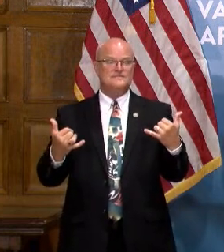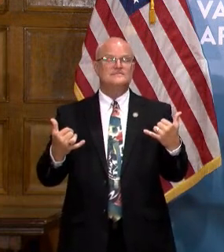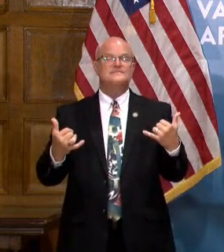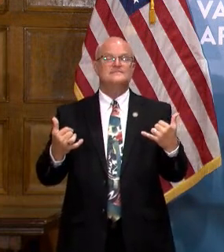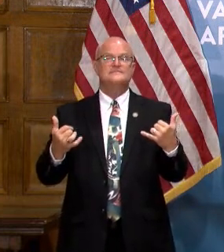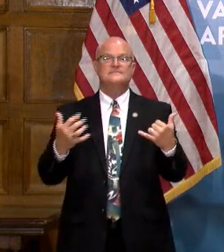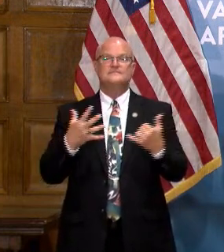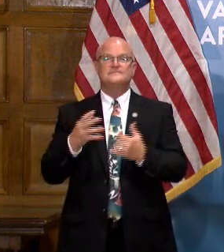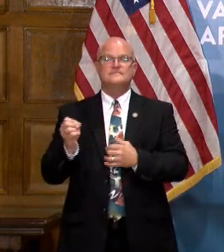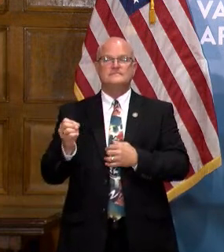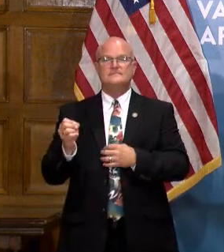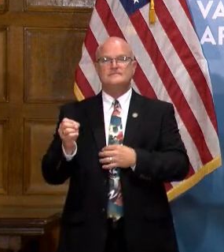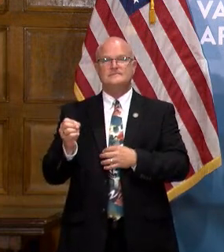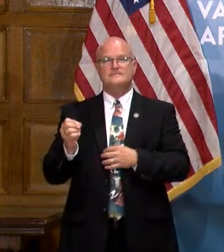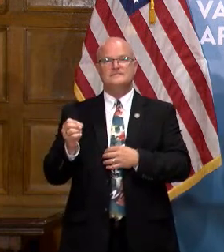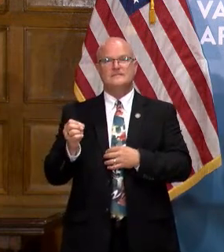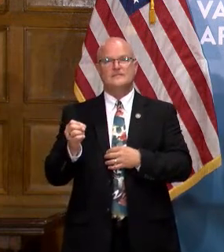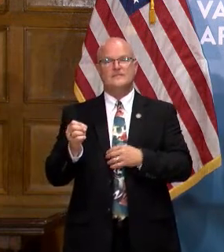But